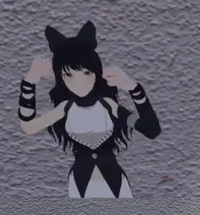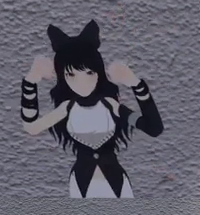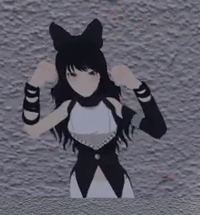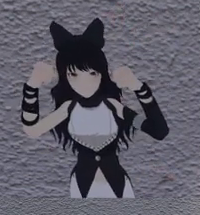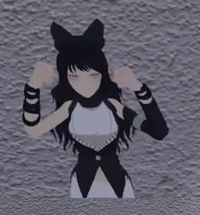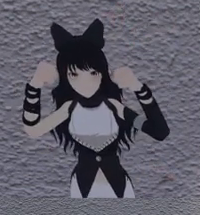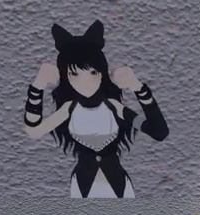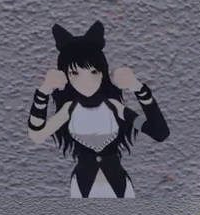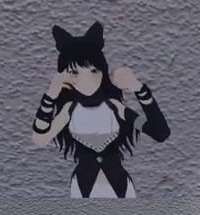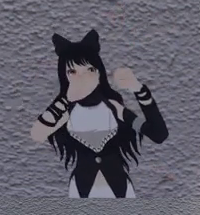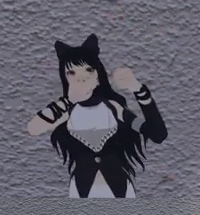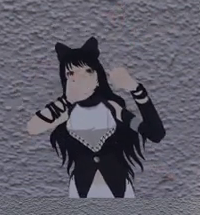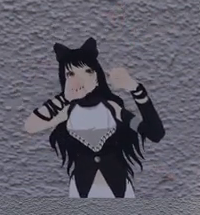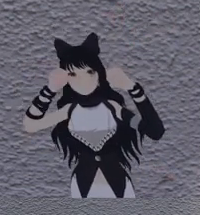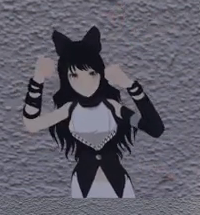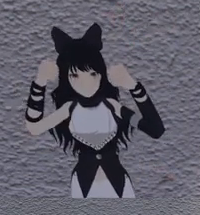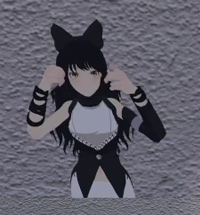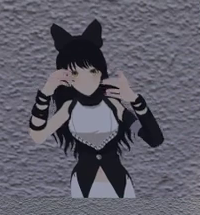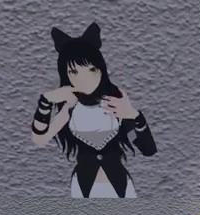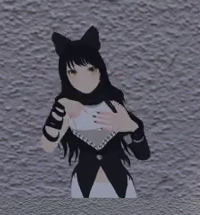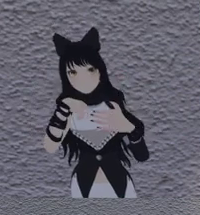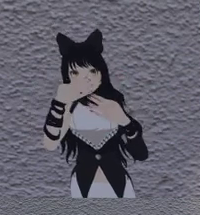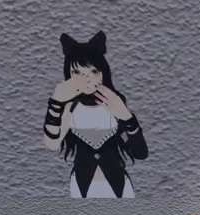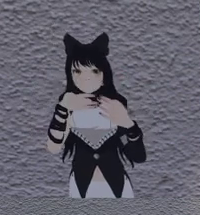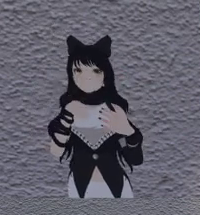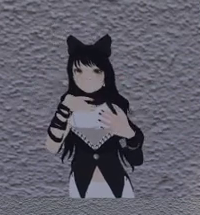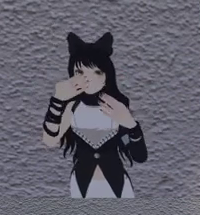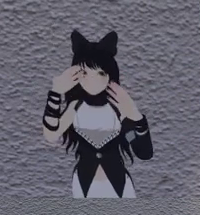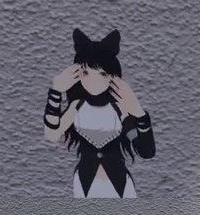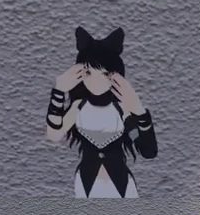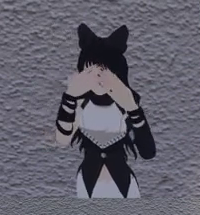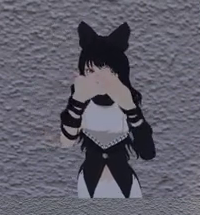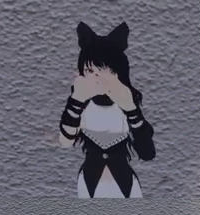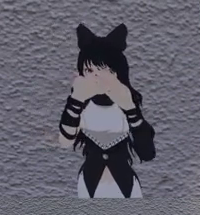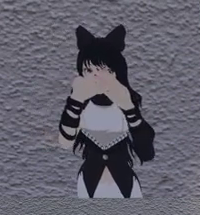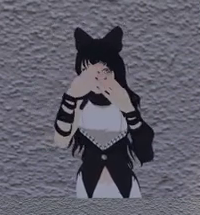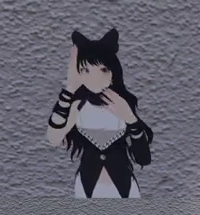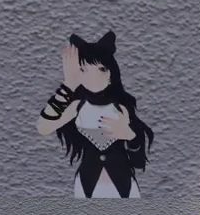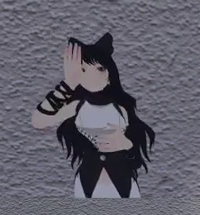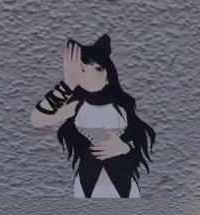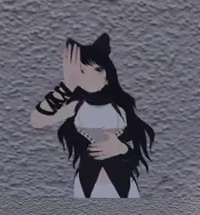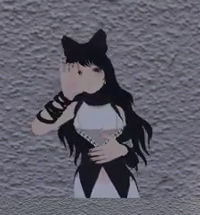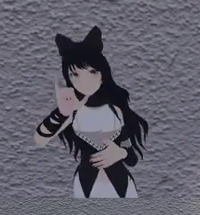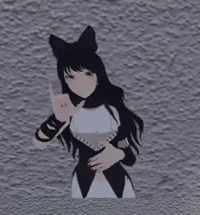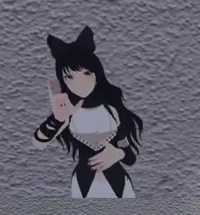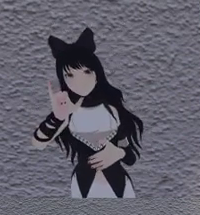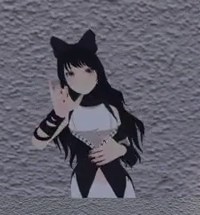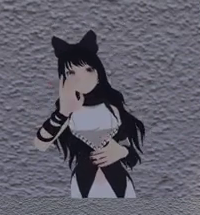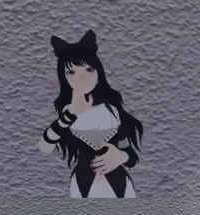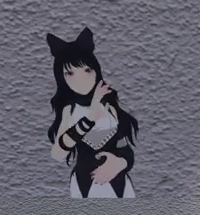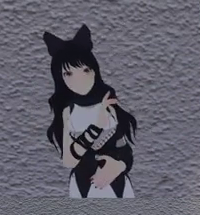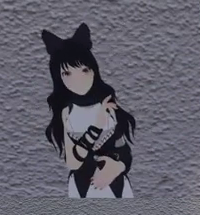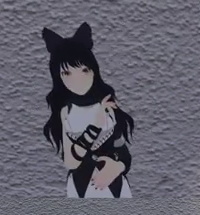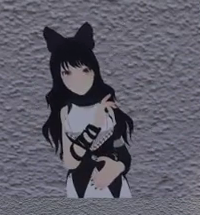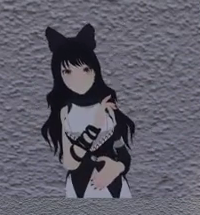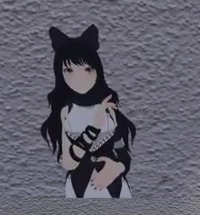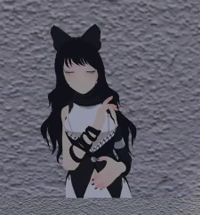There's all these bars in front of you, and the person's holding it. Let me out. Jail. Like the bars are